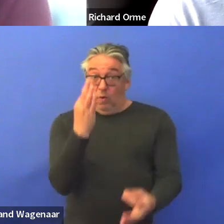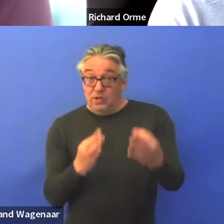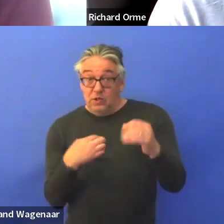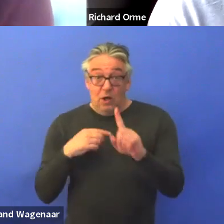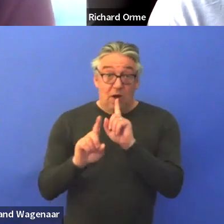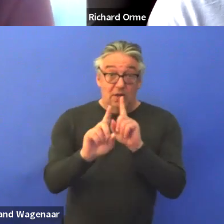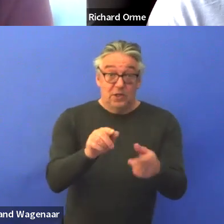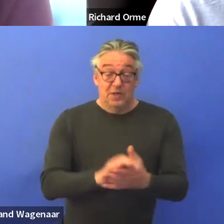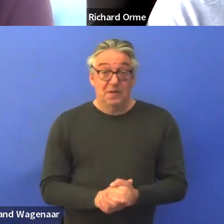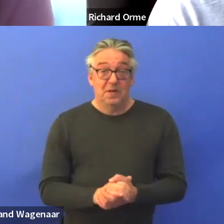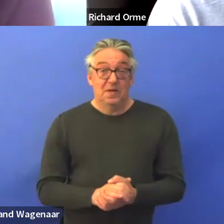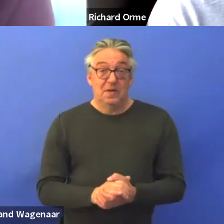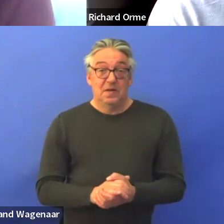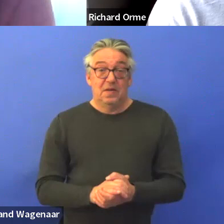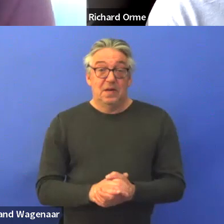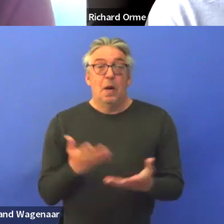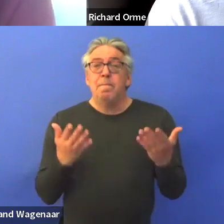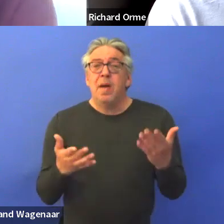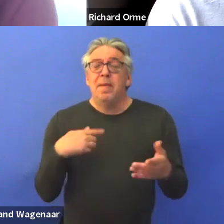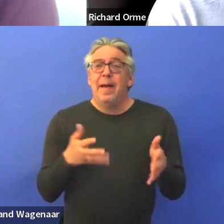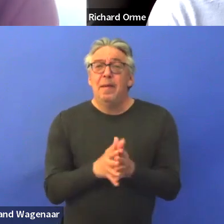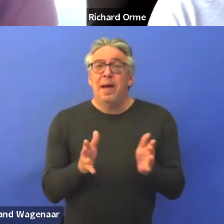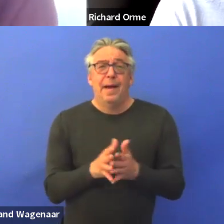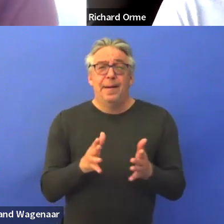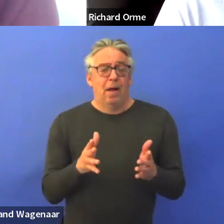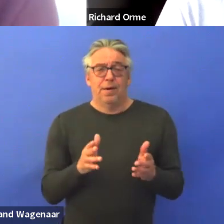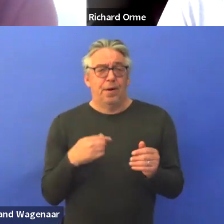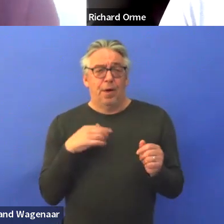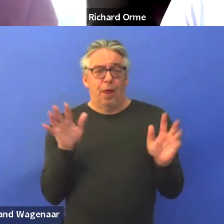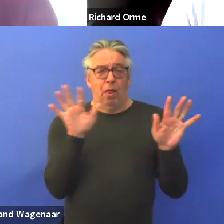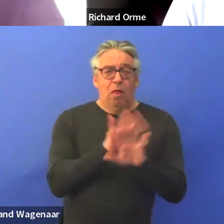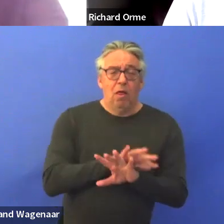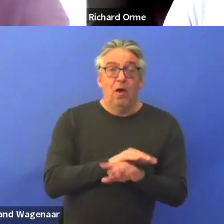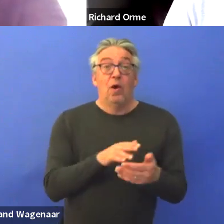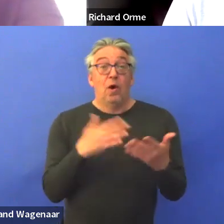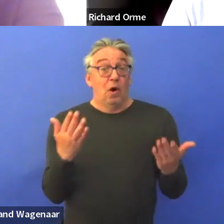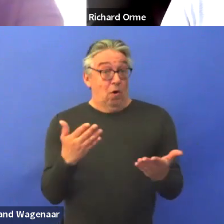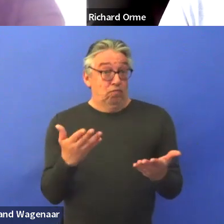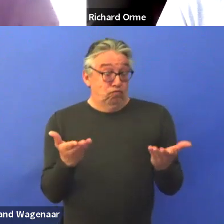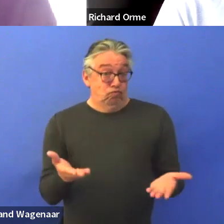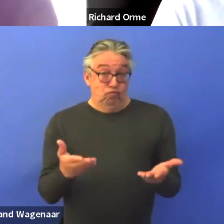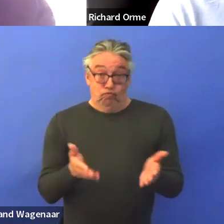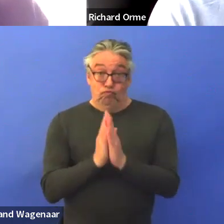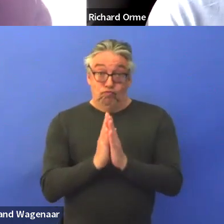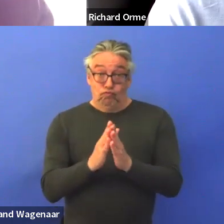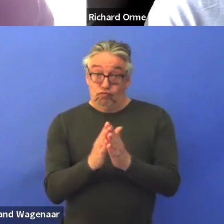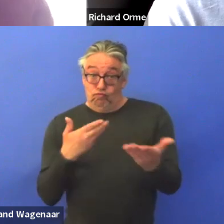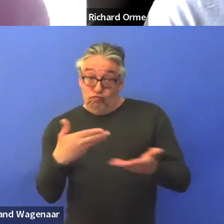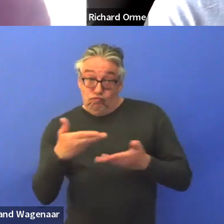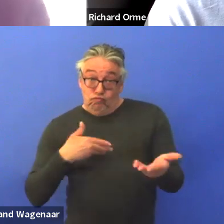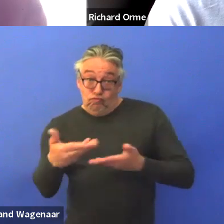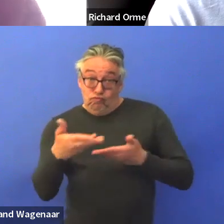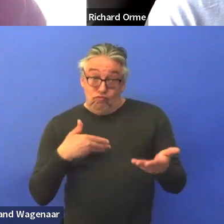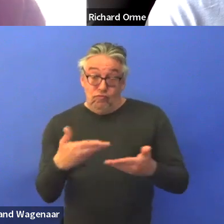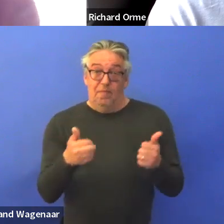to explain things that I've not explained well or missed out. Let's have a conversation now.